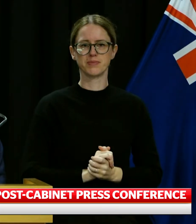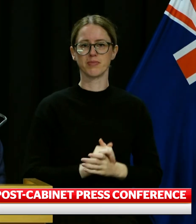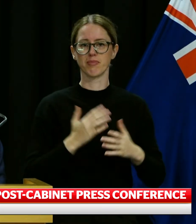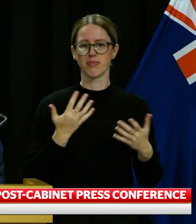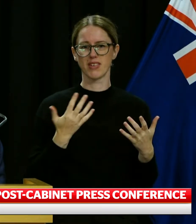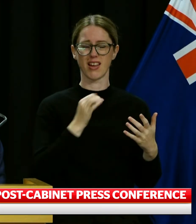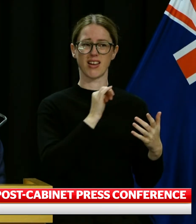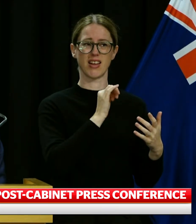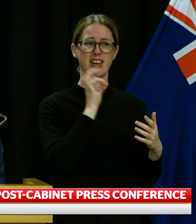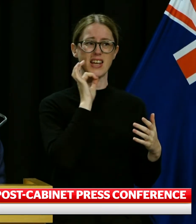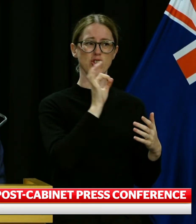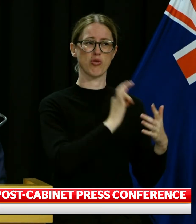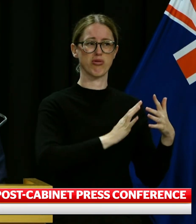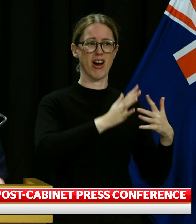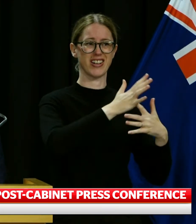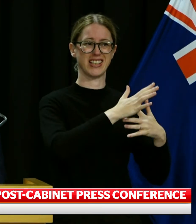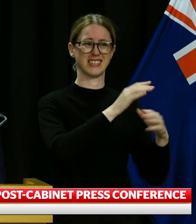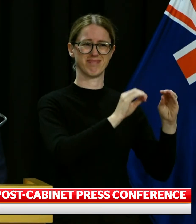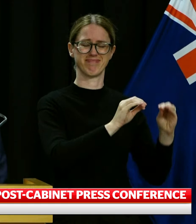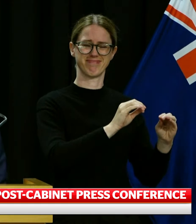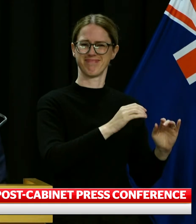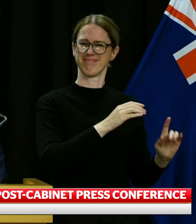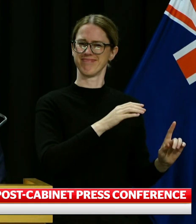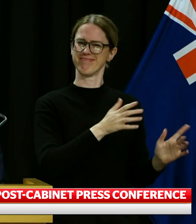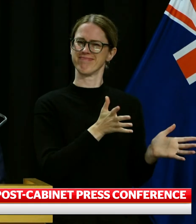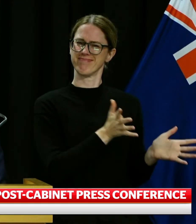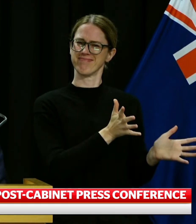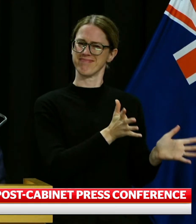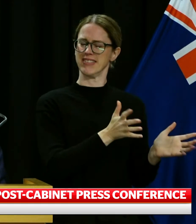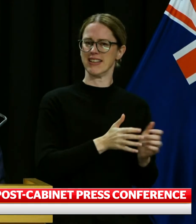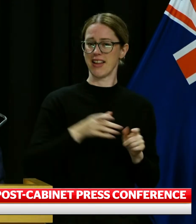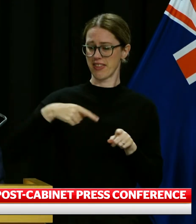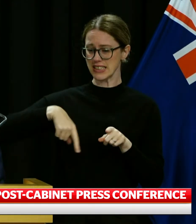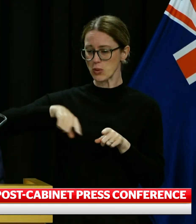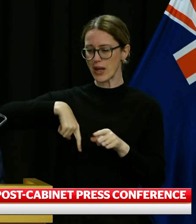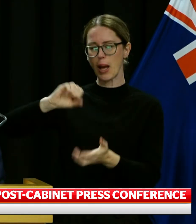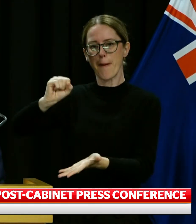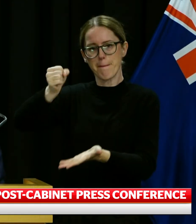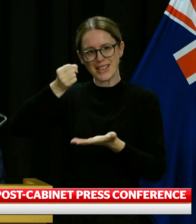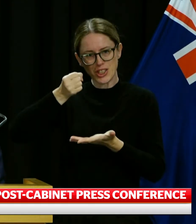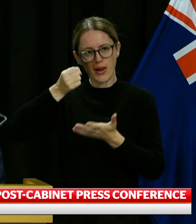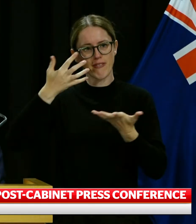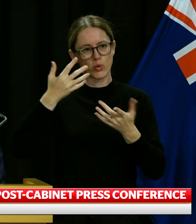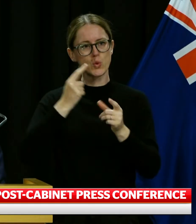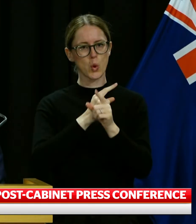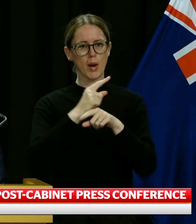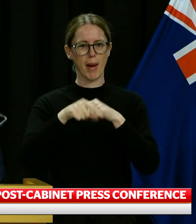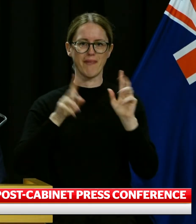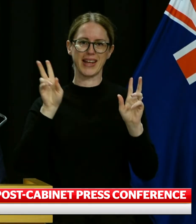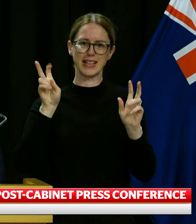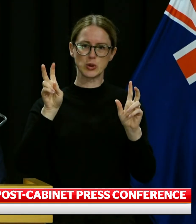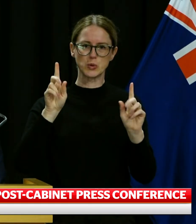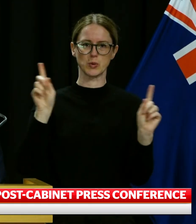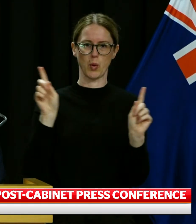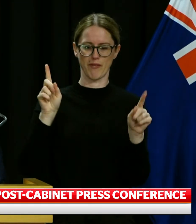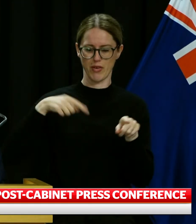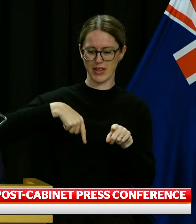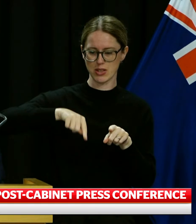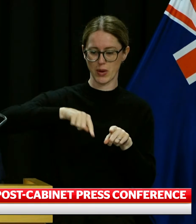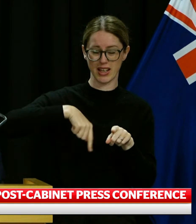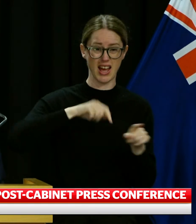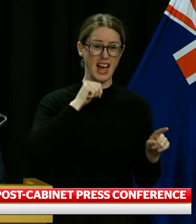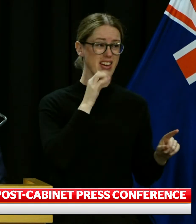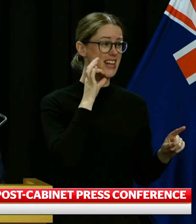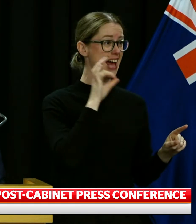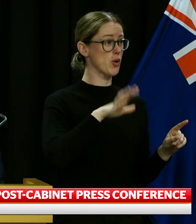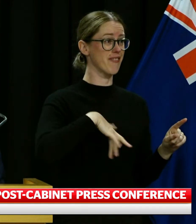that their priorities are in the wrong place. This is Budget Week. This is the week where we talk about the big issues that are in front of New Zealanders. If the think that the National Party think